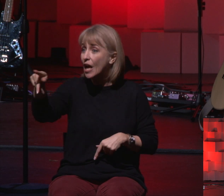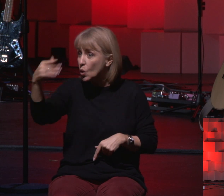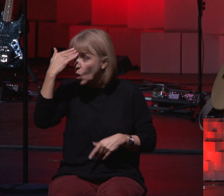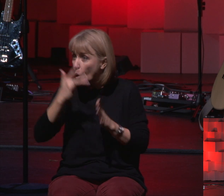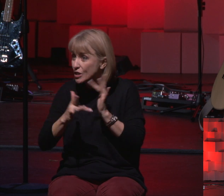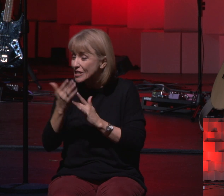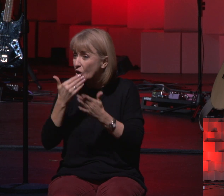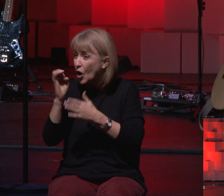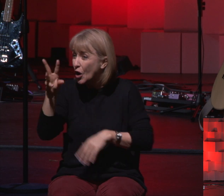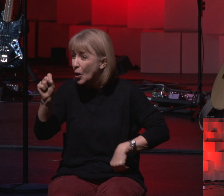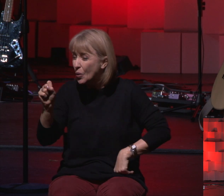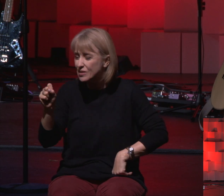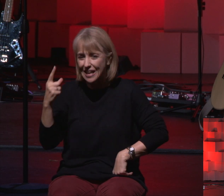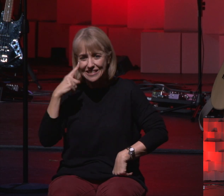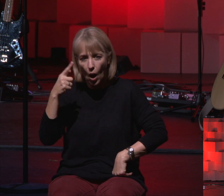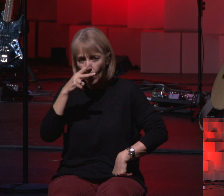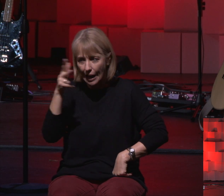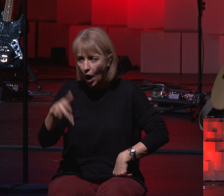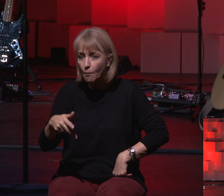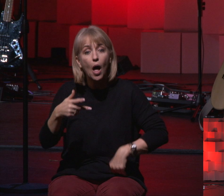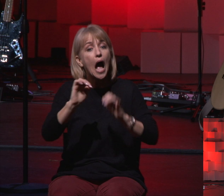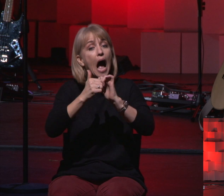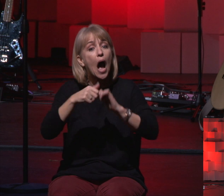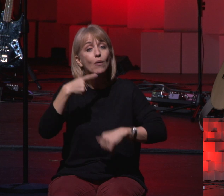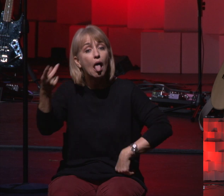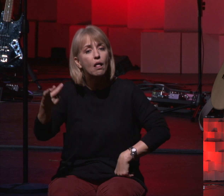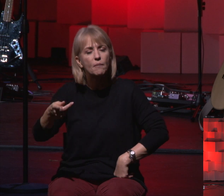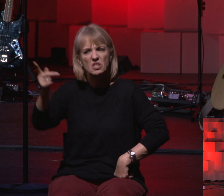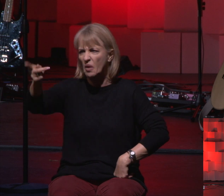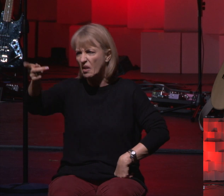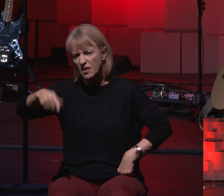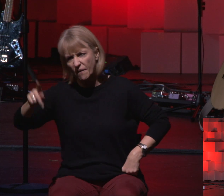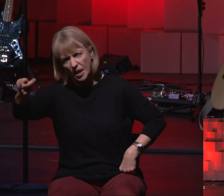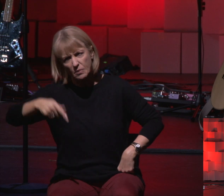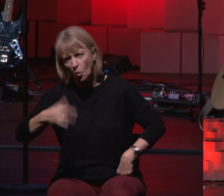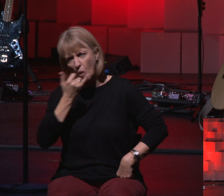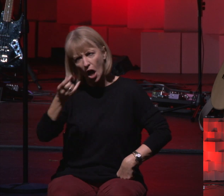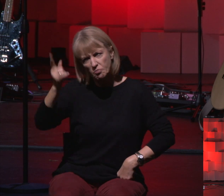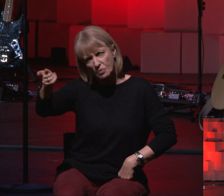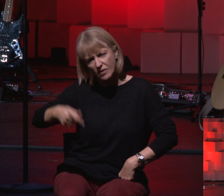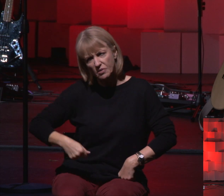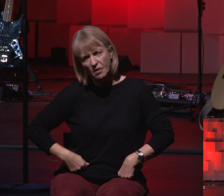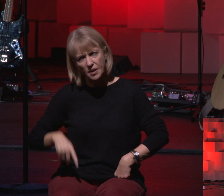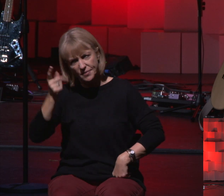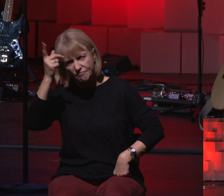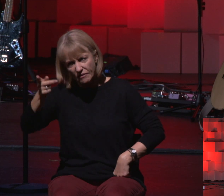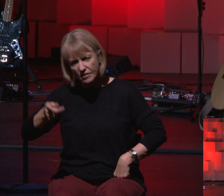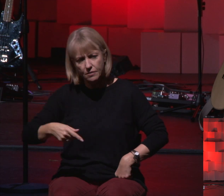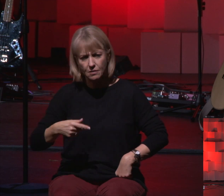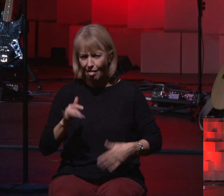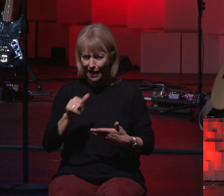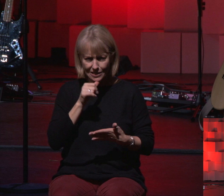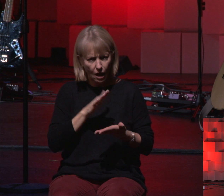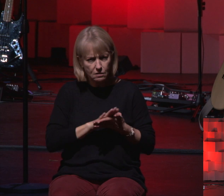very good. They go out condemning and mean-spirited and pointing out evil and pointing out wrong. Now, Jesus had a way of confronting